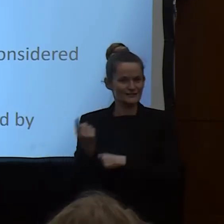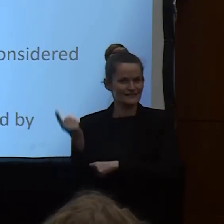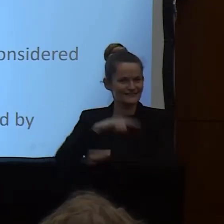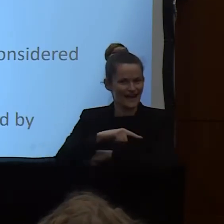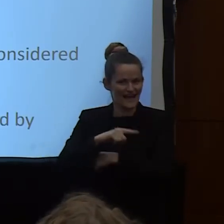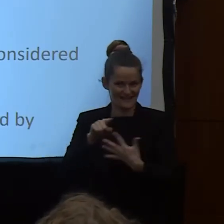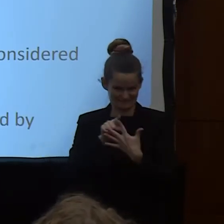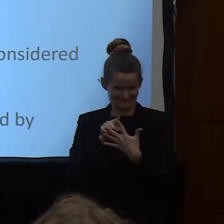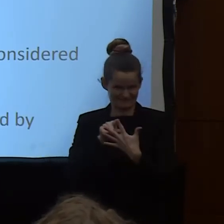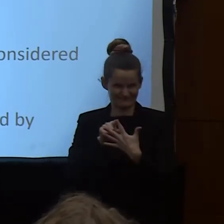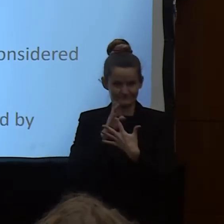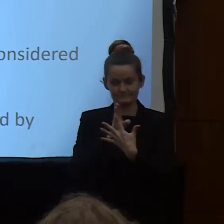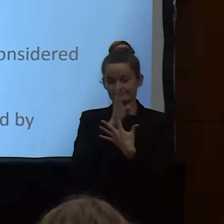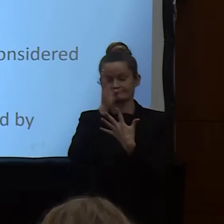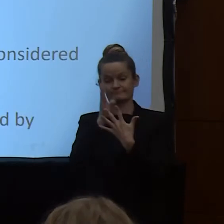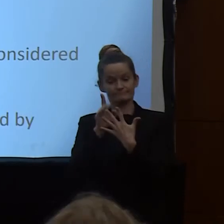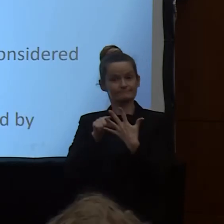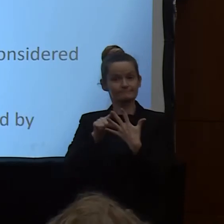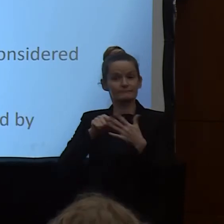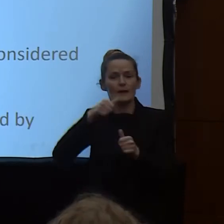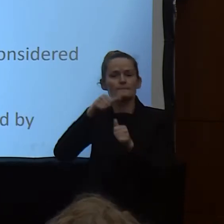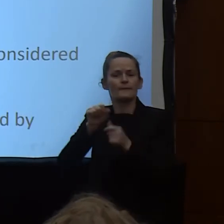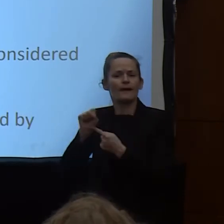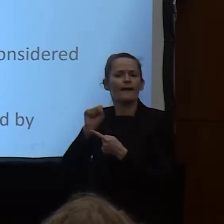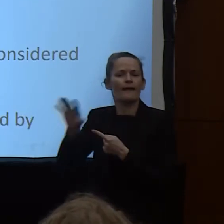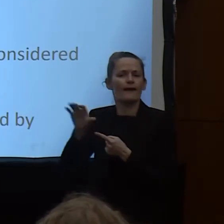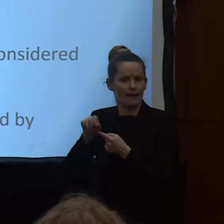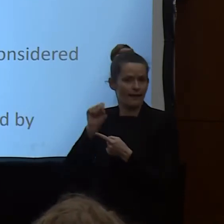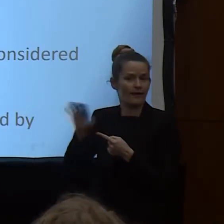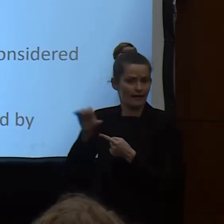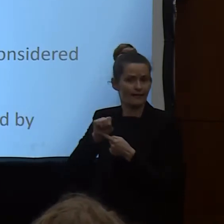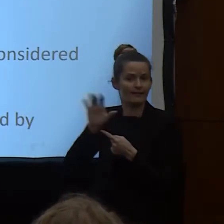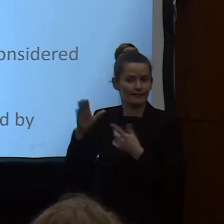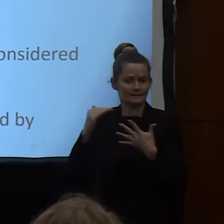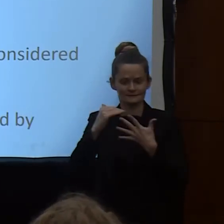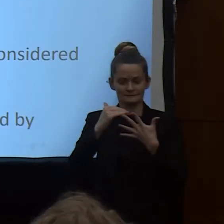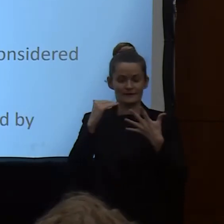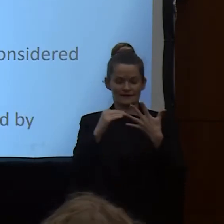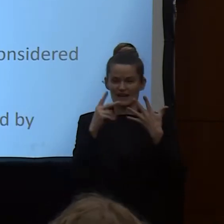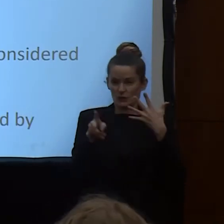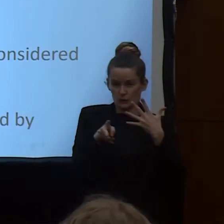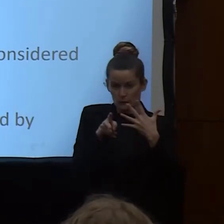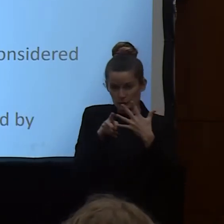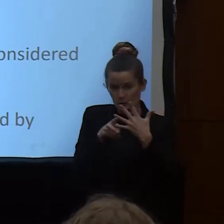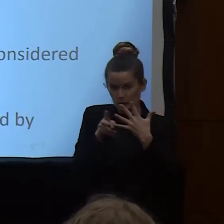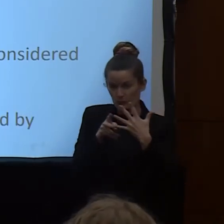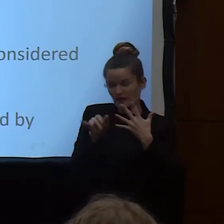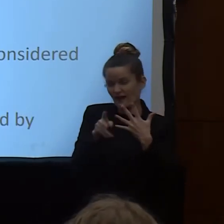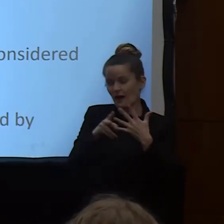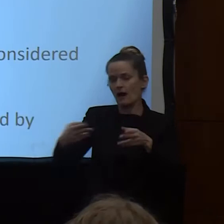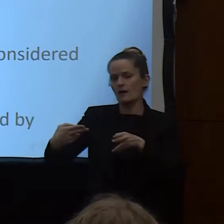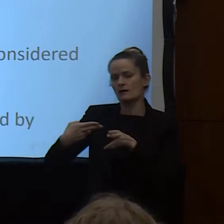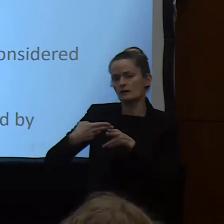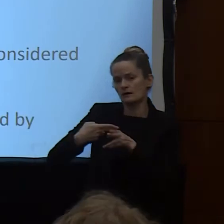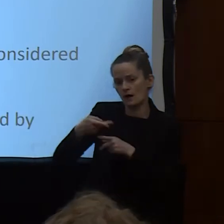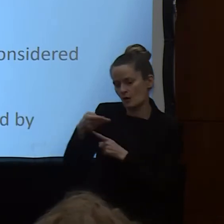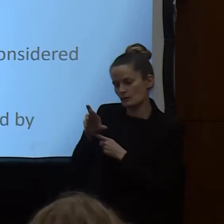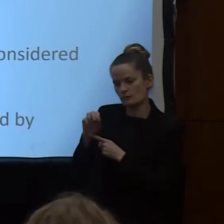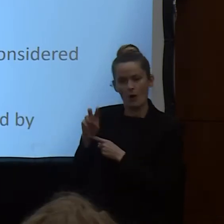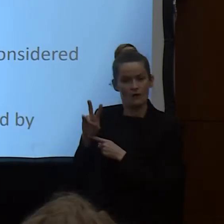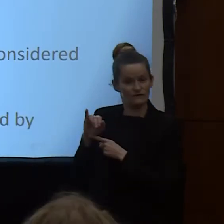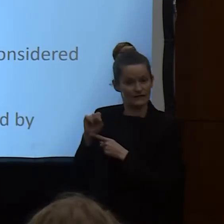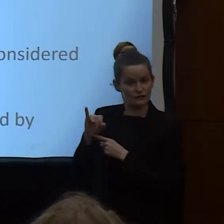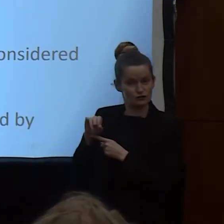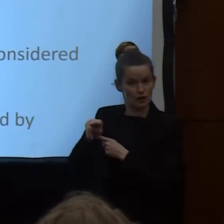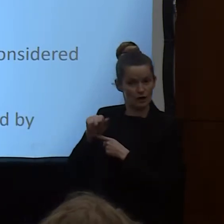those are voters who voted a mailed absentee ballot. And then the two last ones are provisional. Those are voters who voted a provisional ballot that's